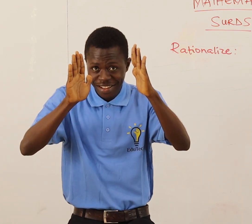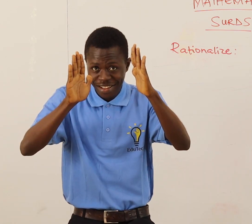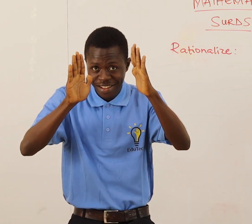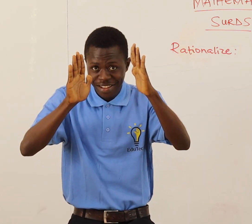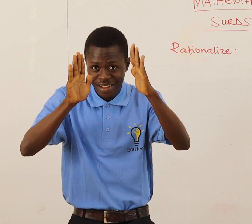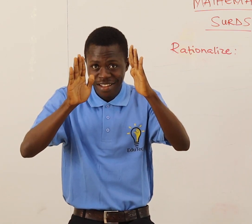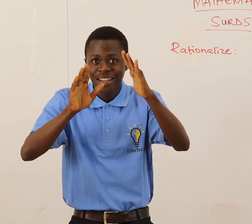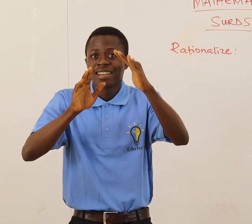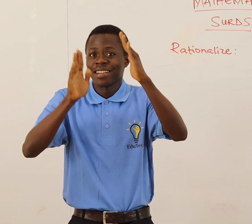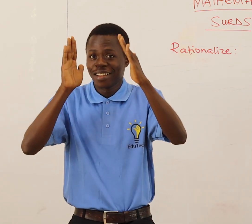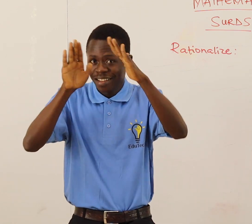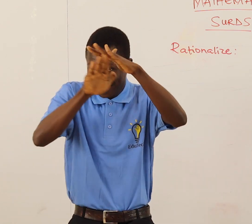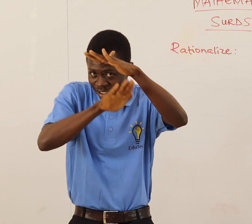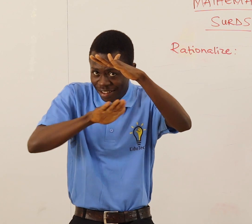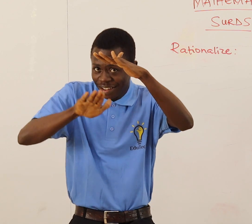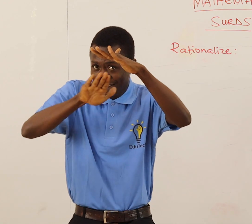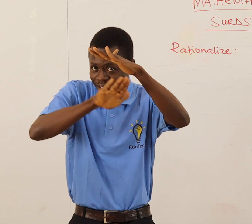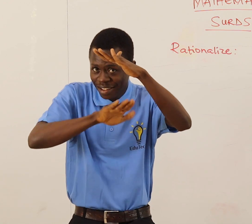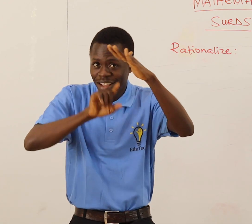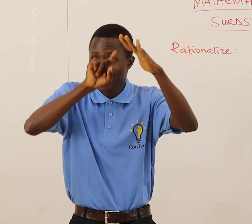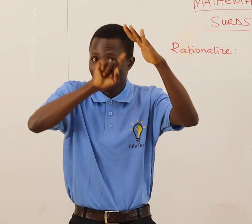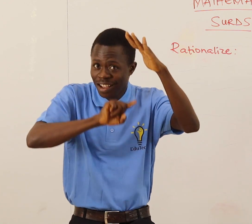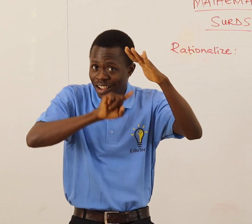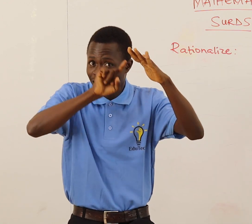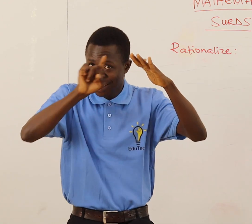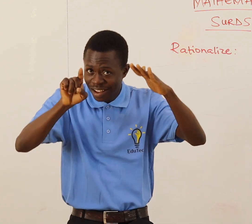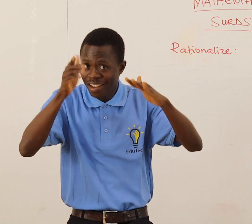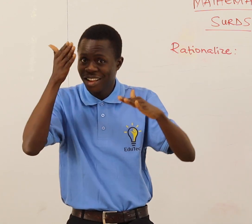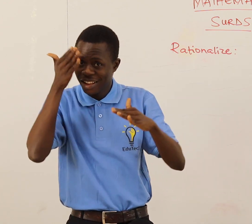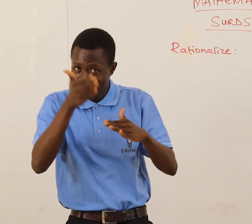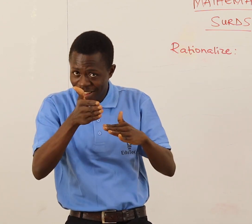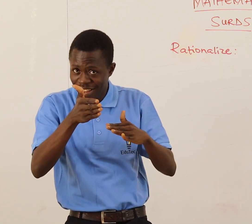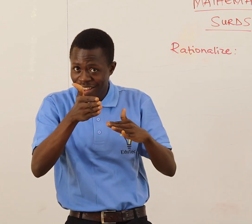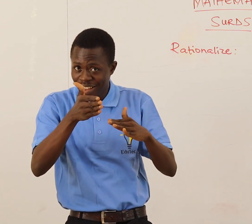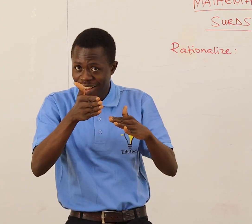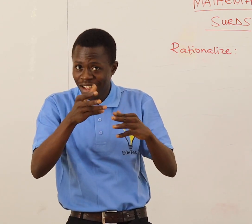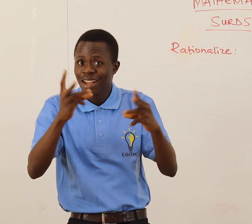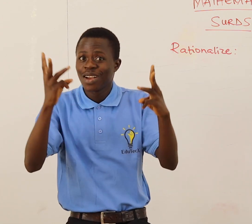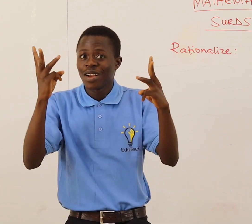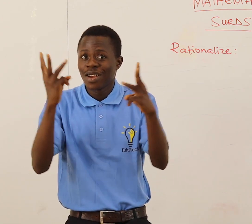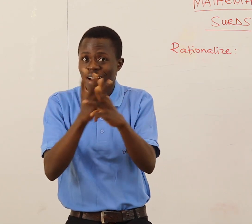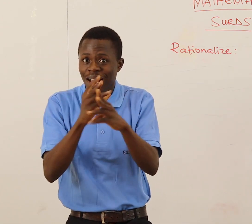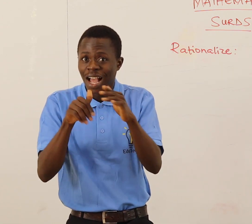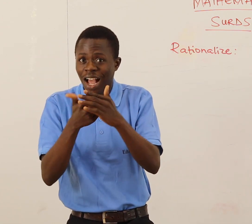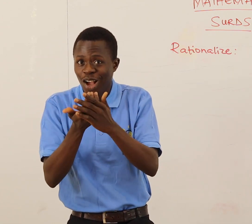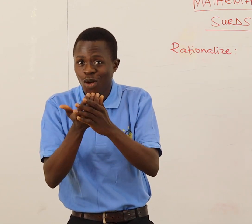the first thing you do is to look at the denominator. Look at the denominator.